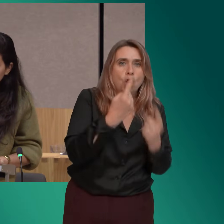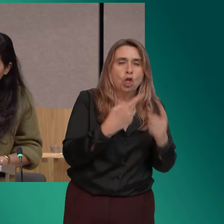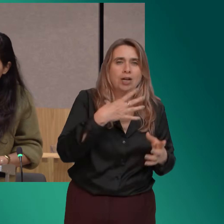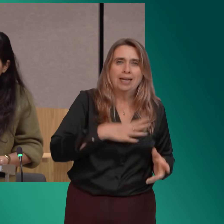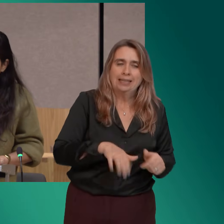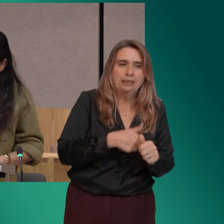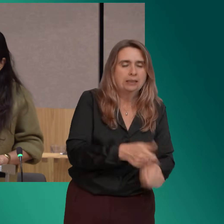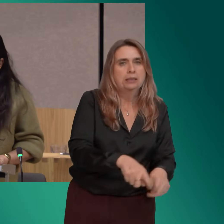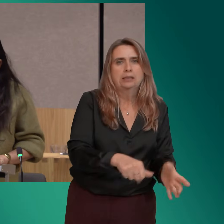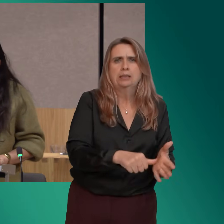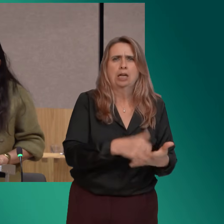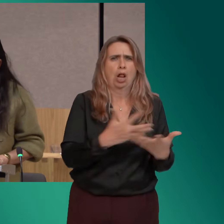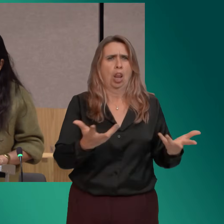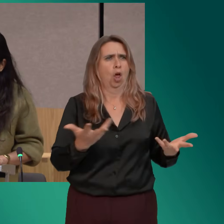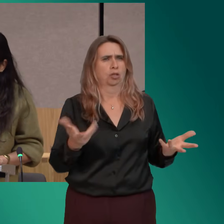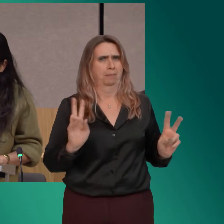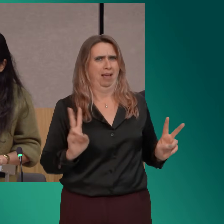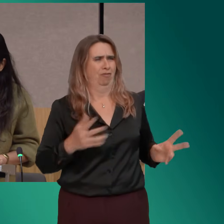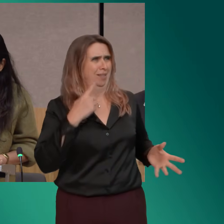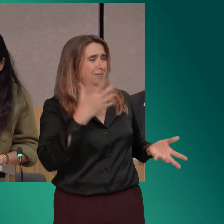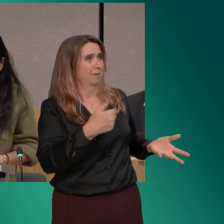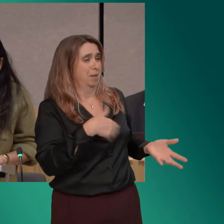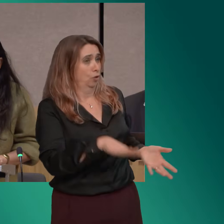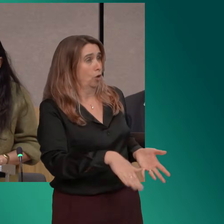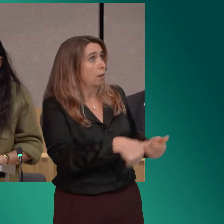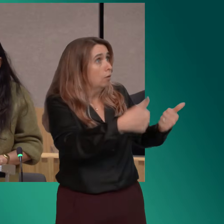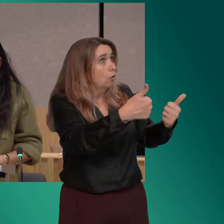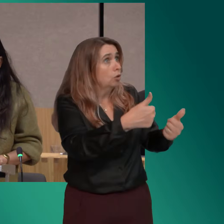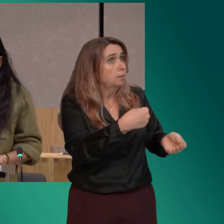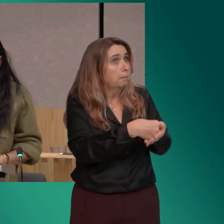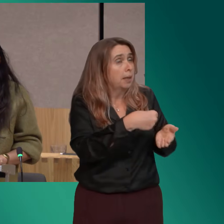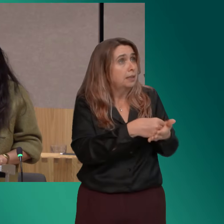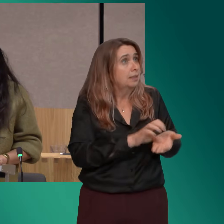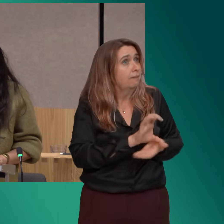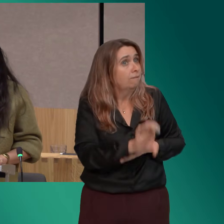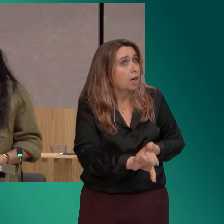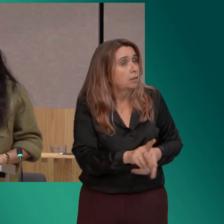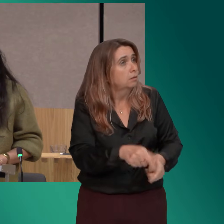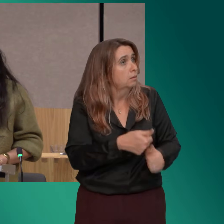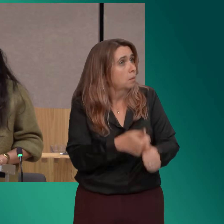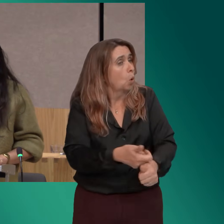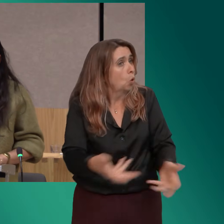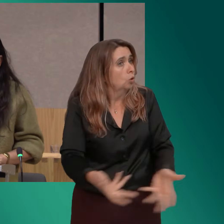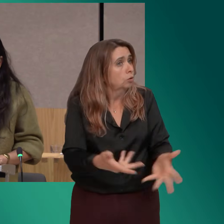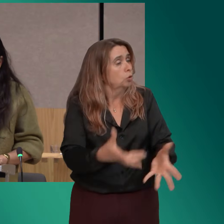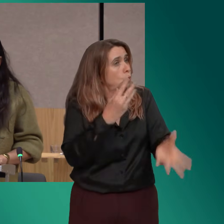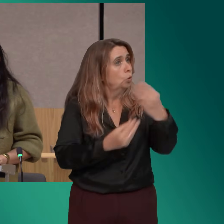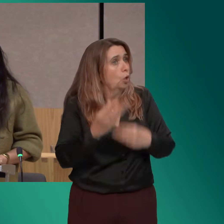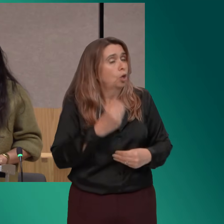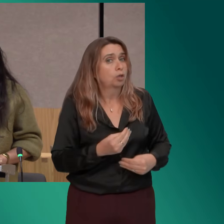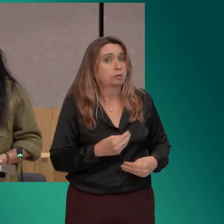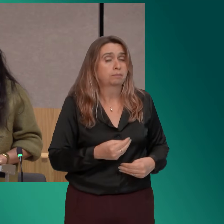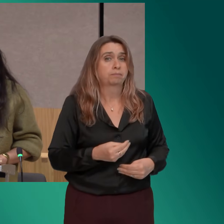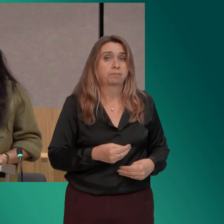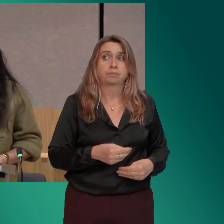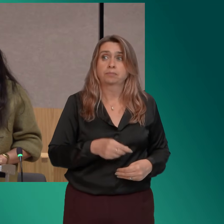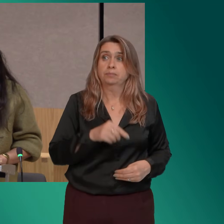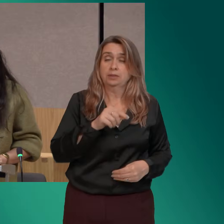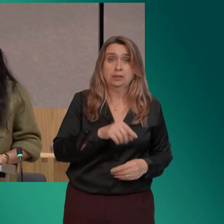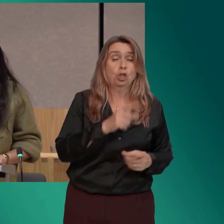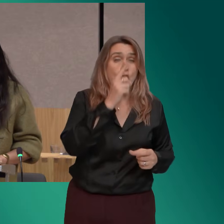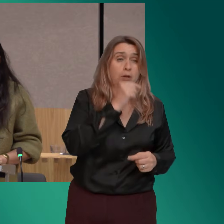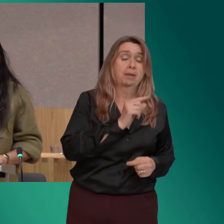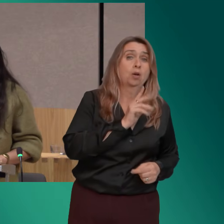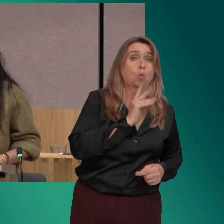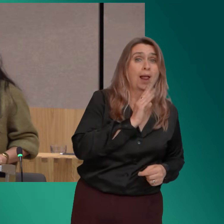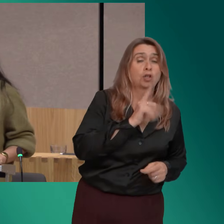Many parents simply want reassurance that their child will receive the funding, support and opportunities they deserve. And that goes for children attending Welsh medium